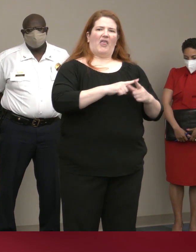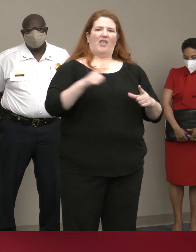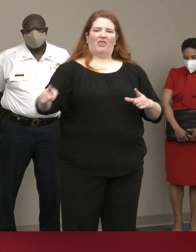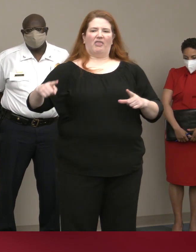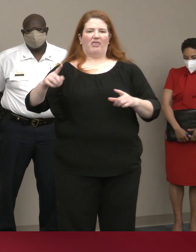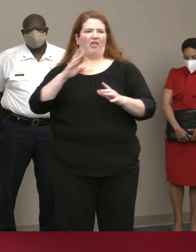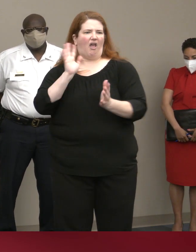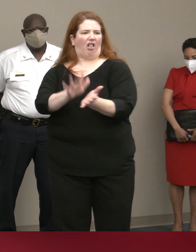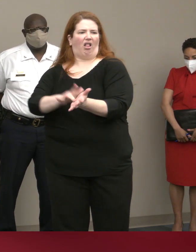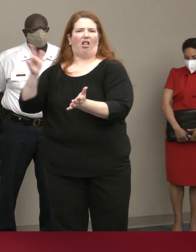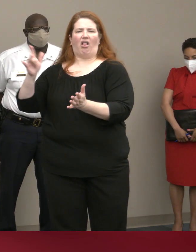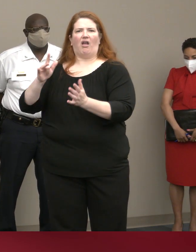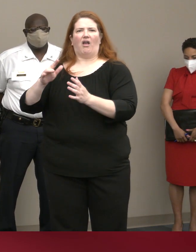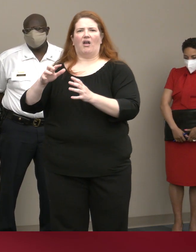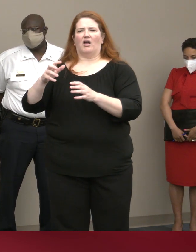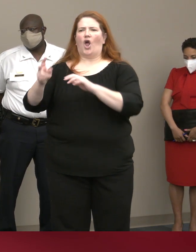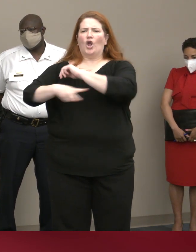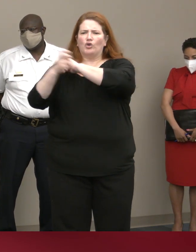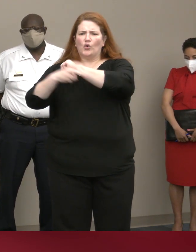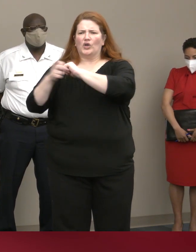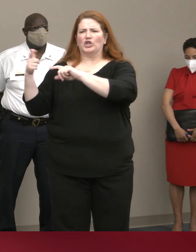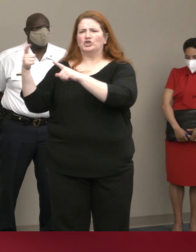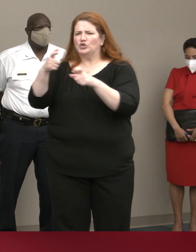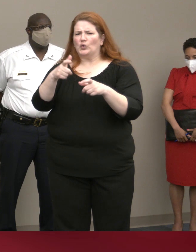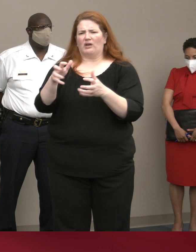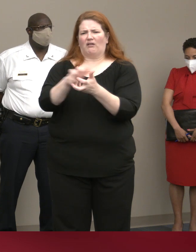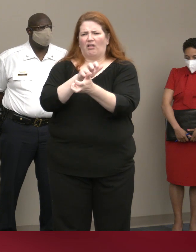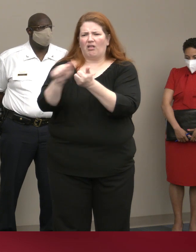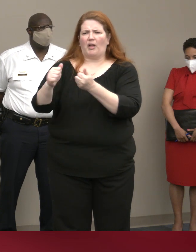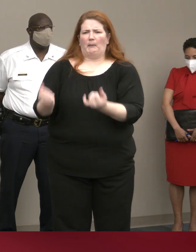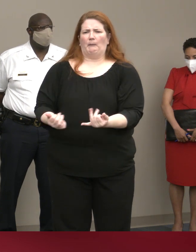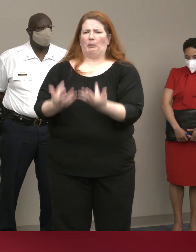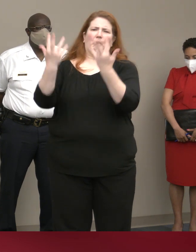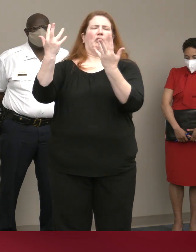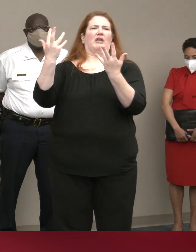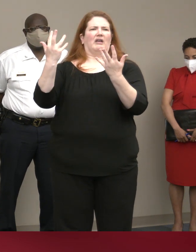shooting, burning, and attacks on law enforcement.